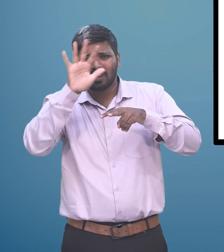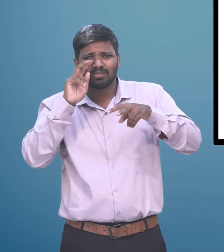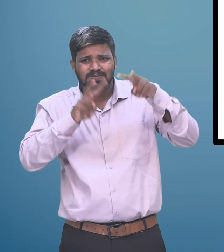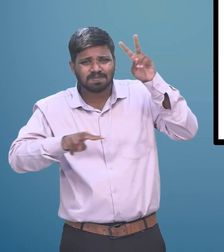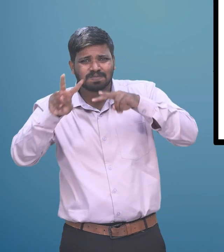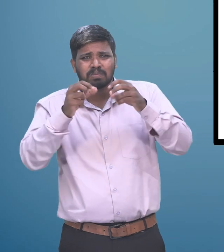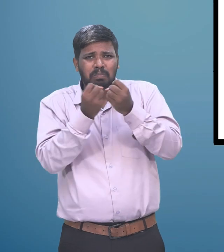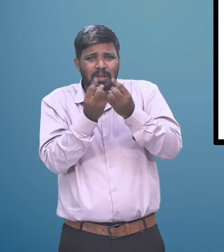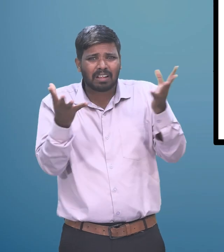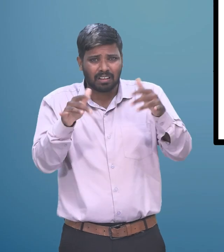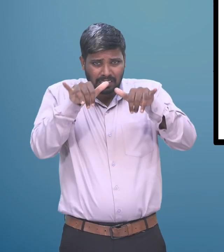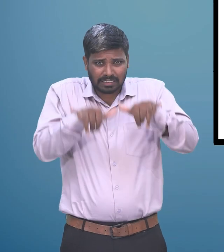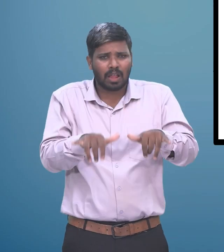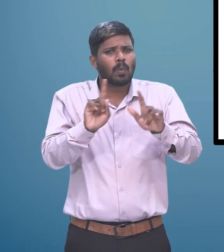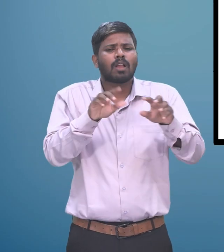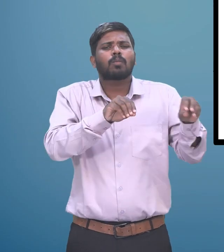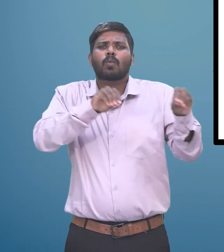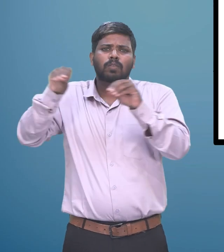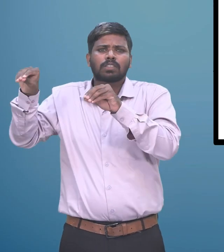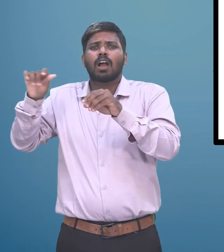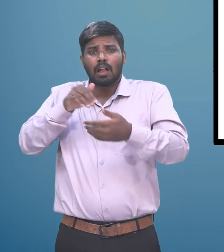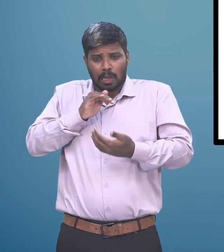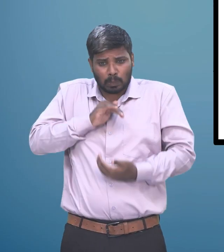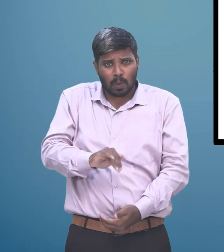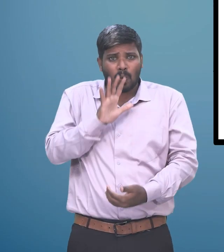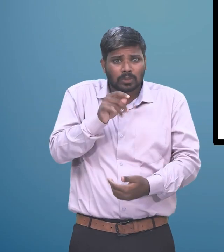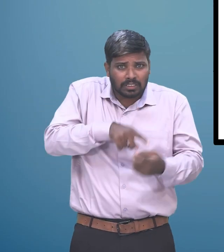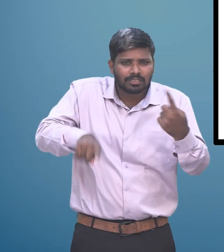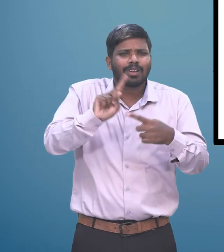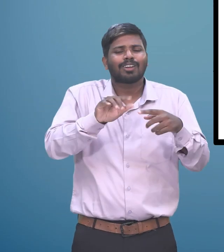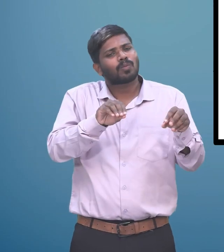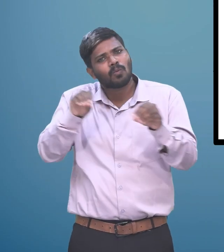not living near their birthplace or with their original community.